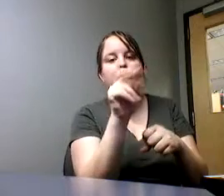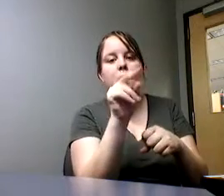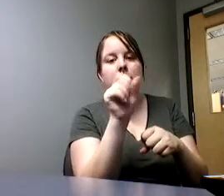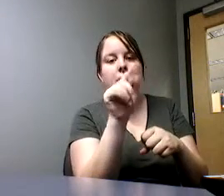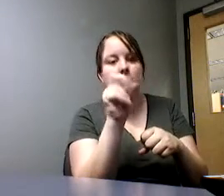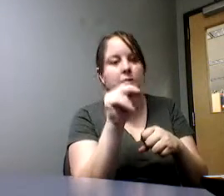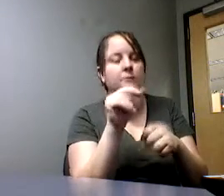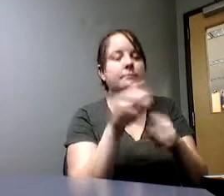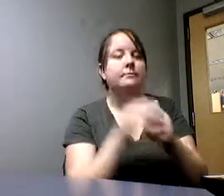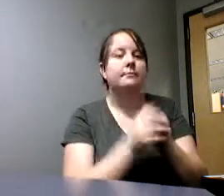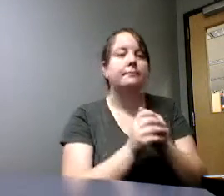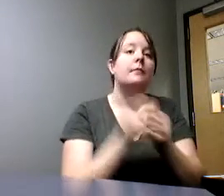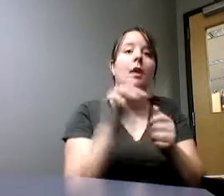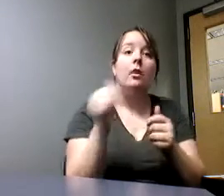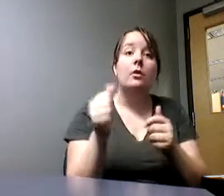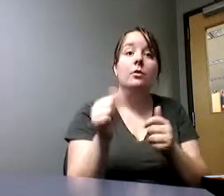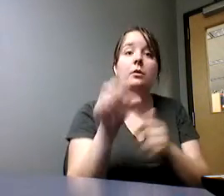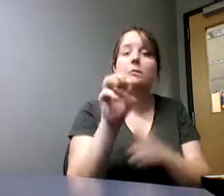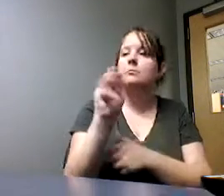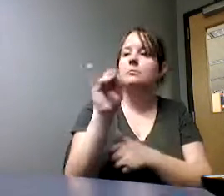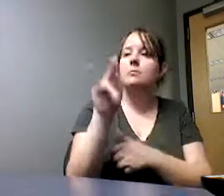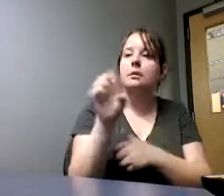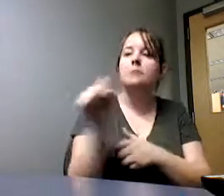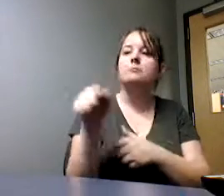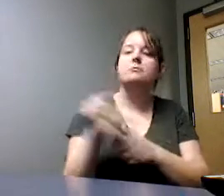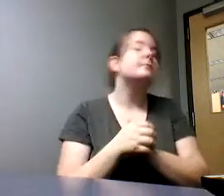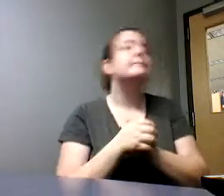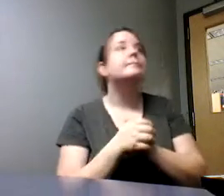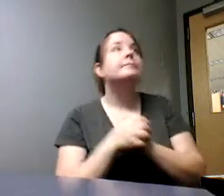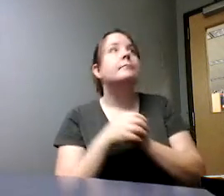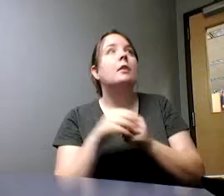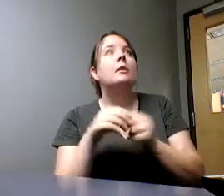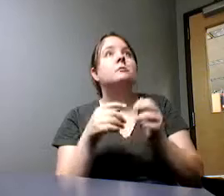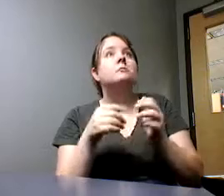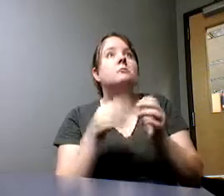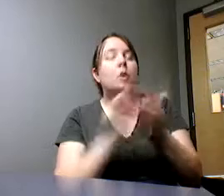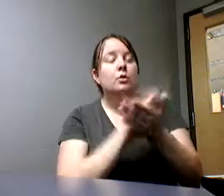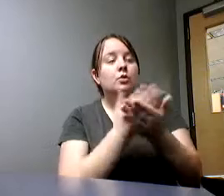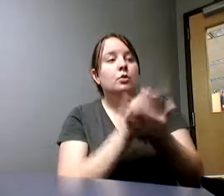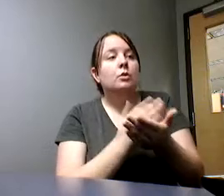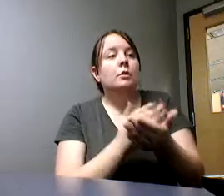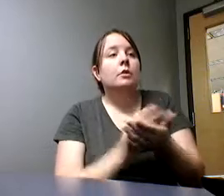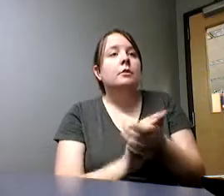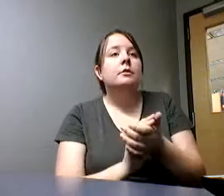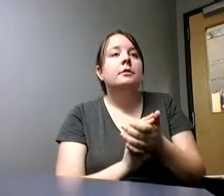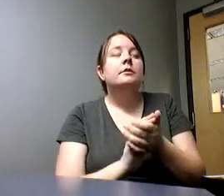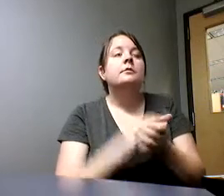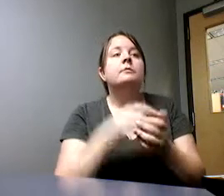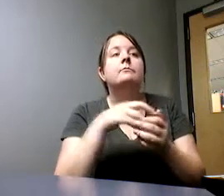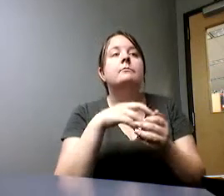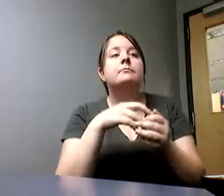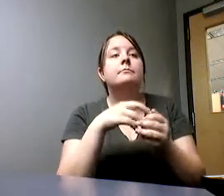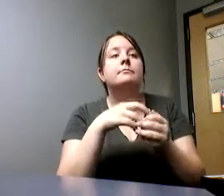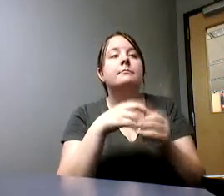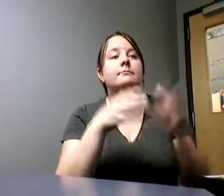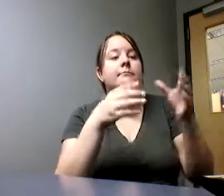and the steam from the pan hits the lid. Okay, that's one. You're boiling something, cooking something, you take the lid and lift it up, and there's water